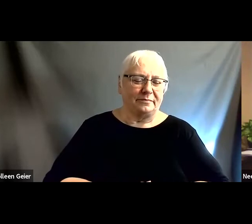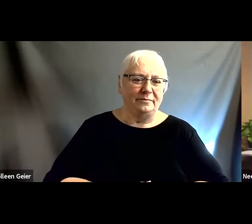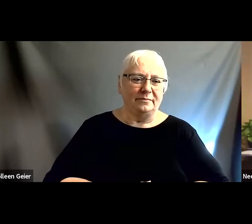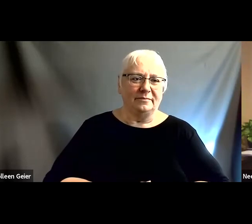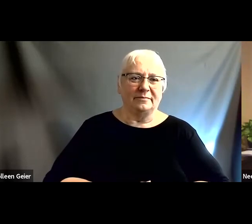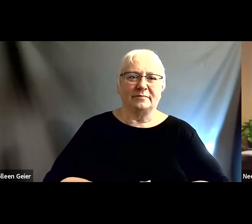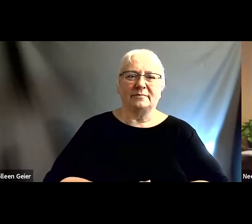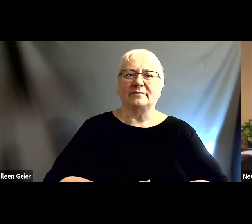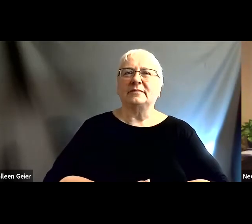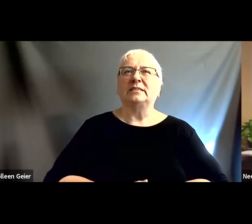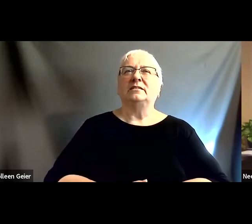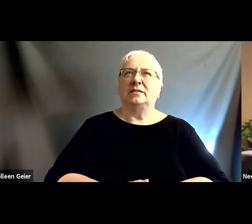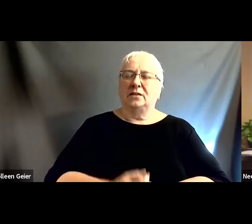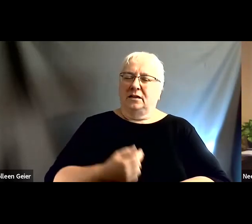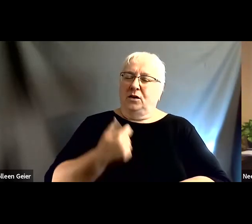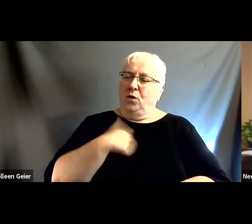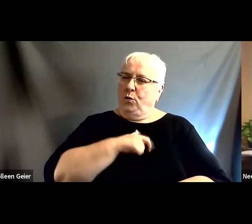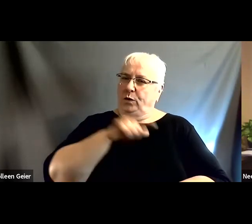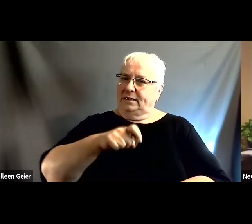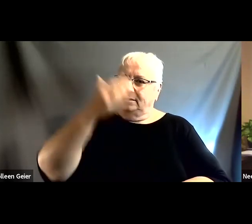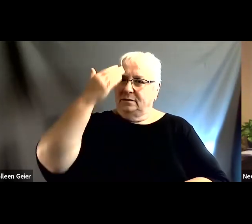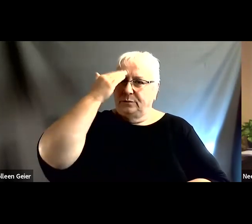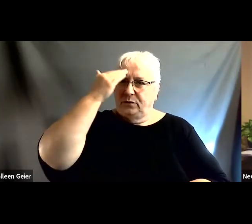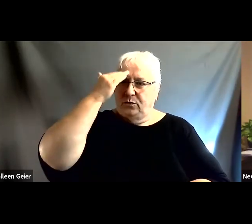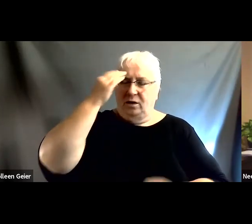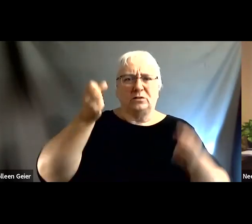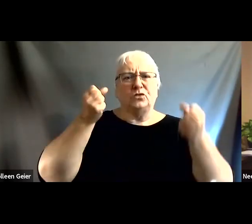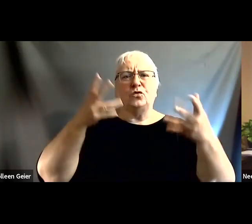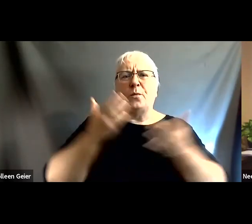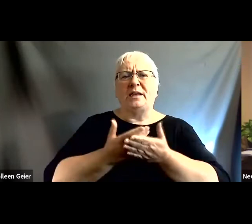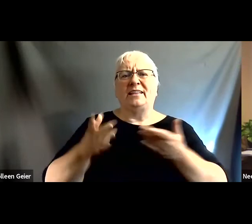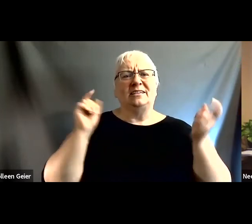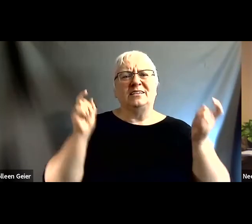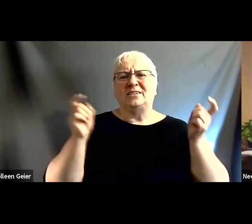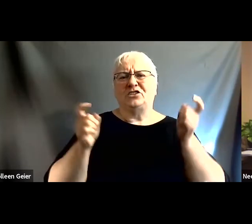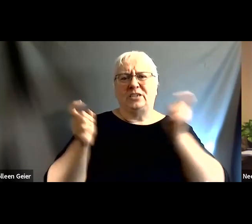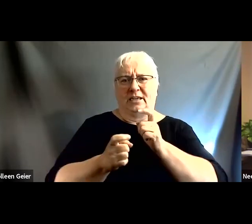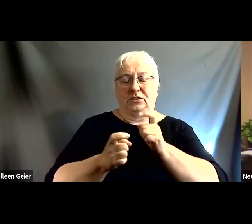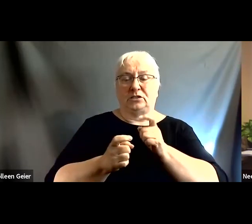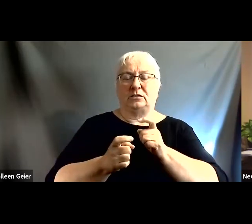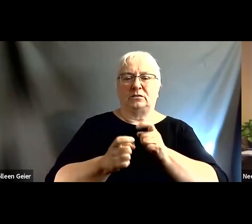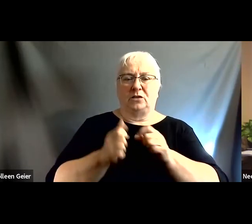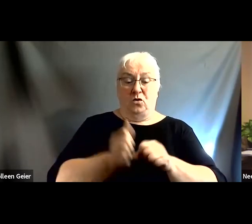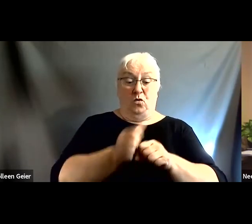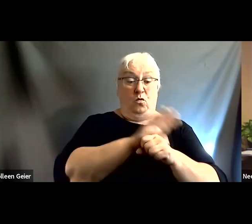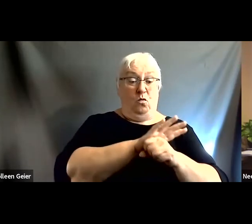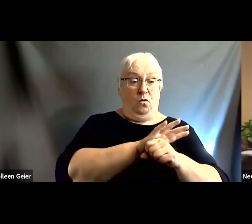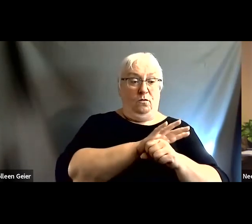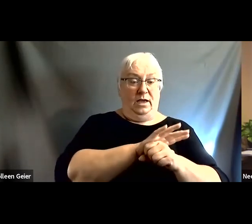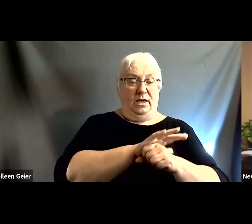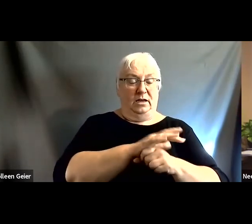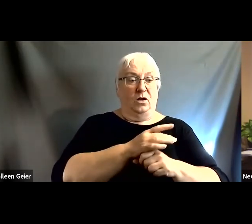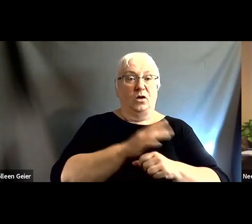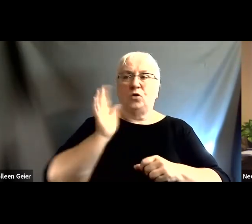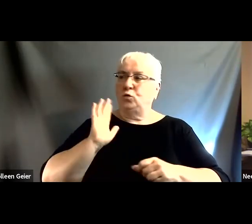we need to be cognizant of is that a lot of things have changed. With COVID, what is normal is not normal